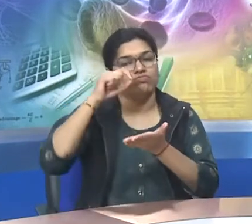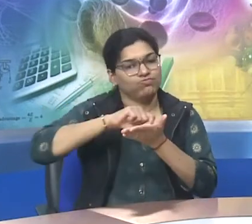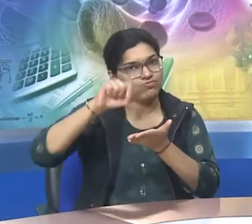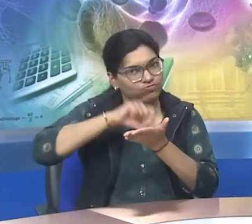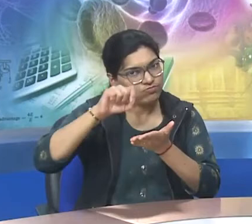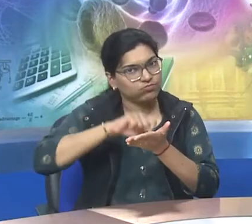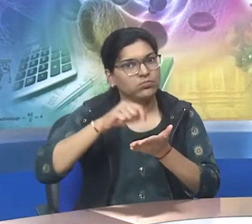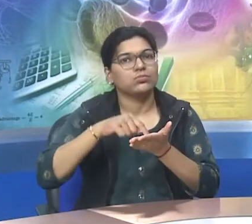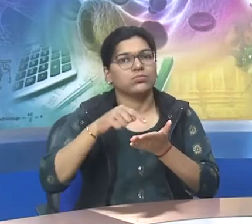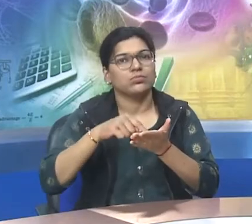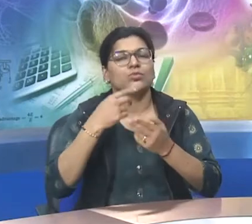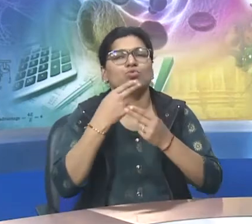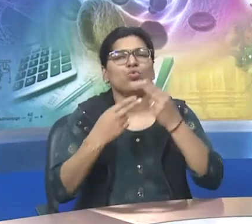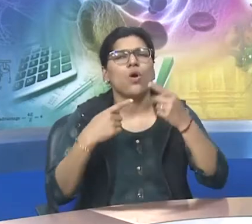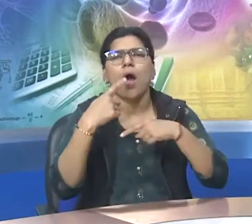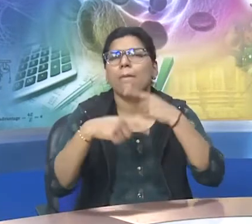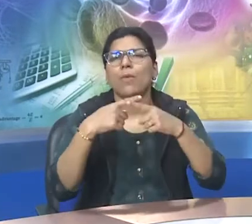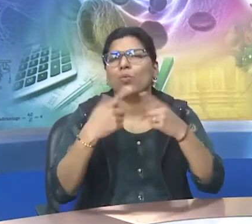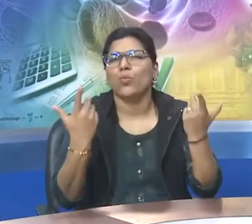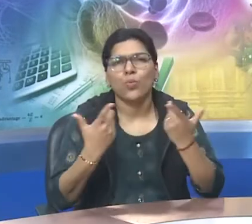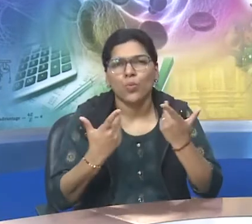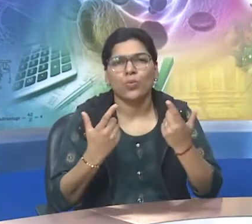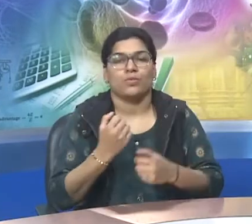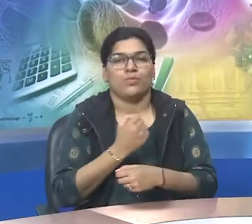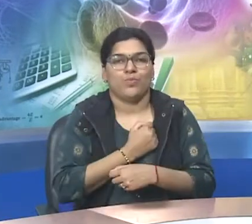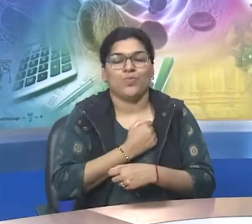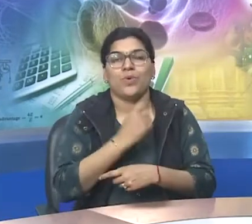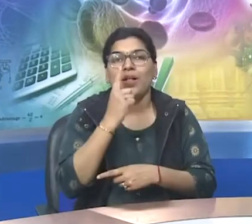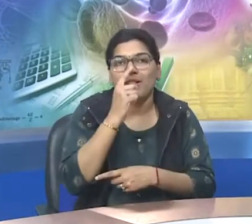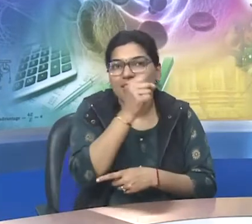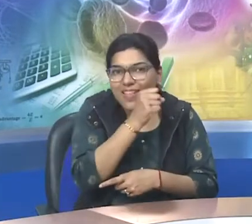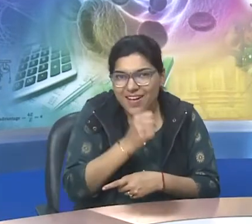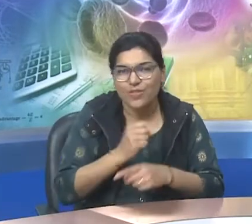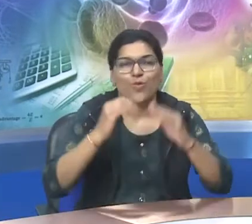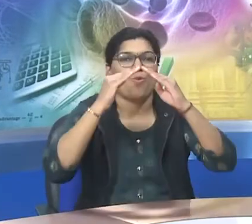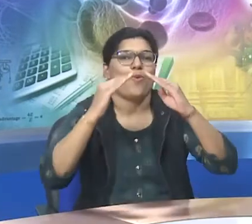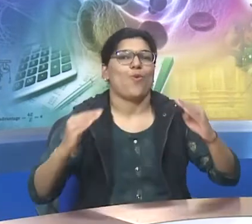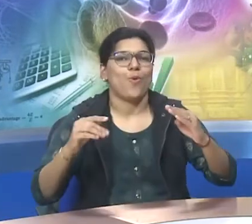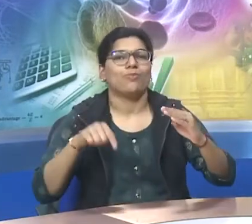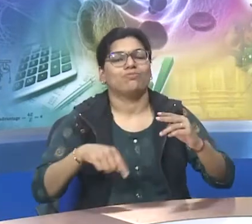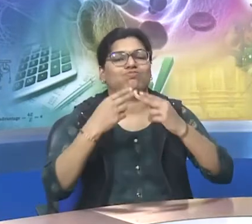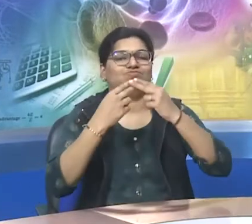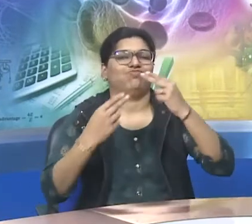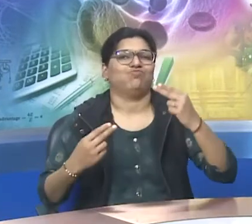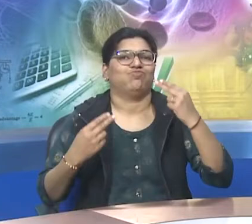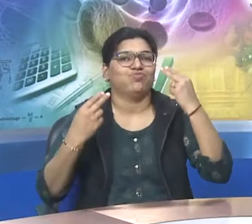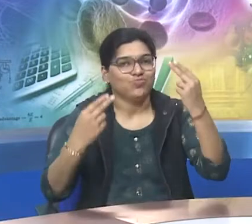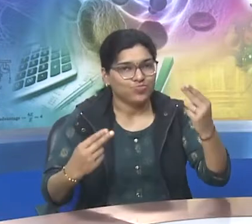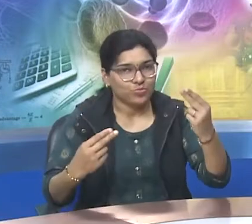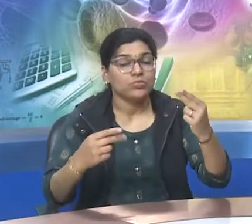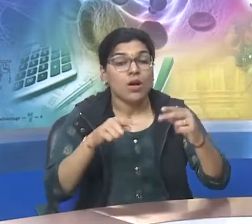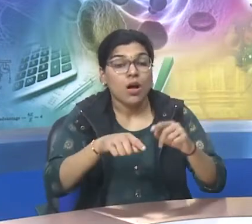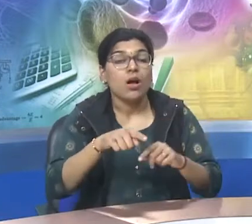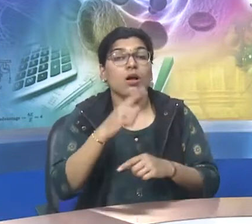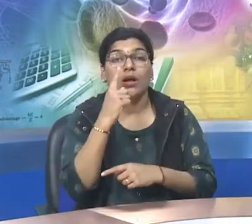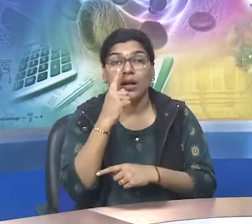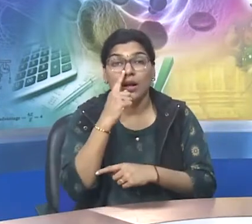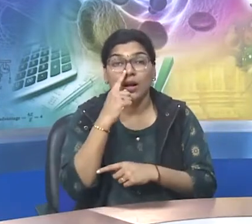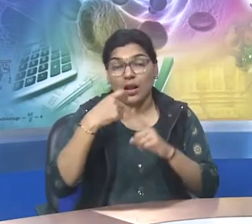is a writer, poet, and she has written a poem